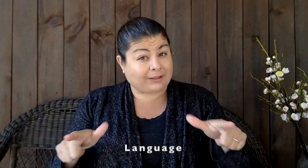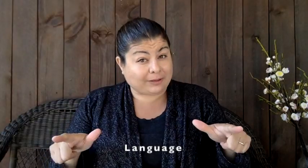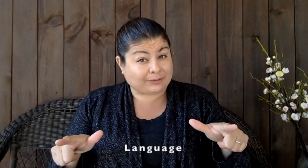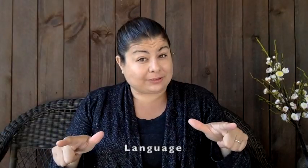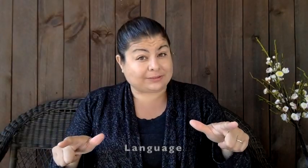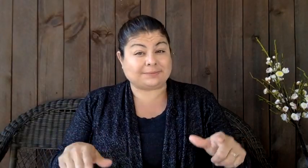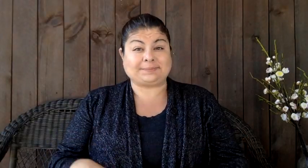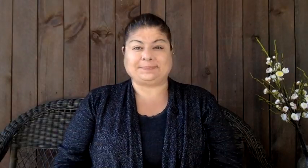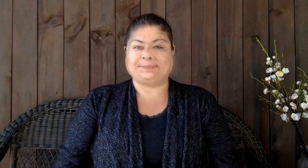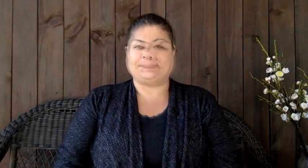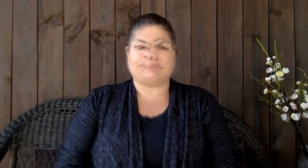Language.